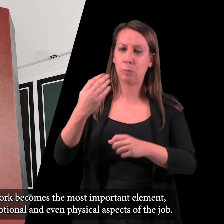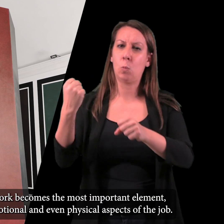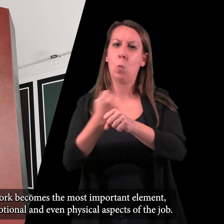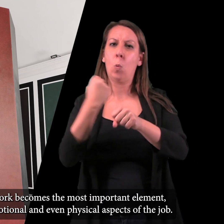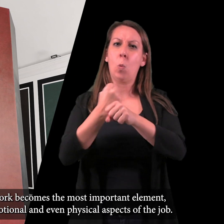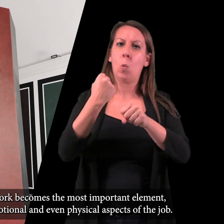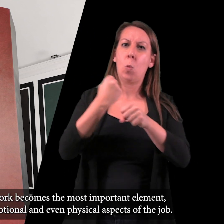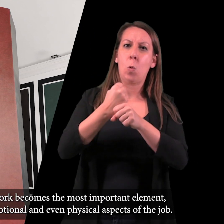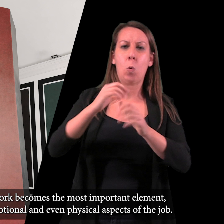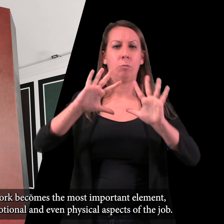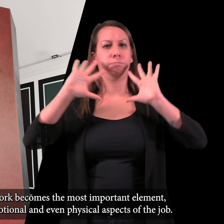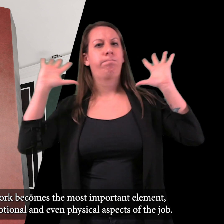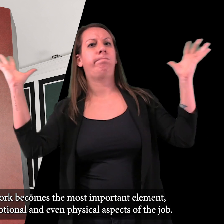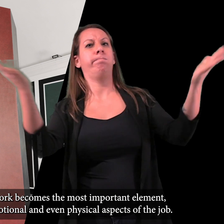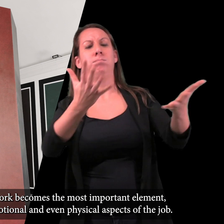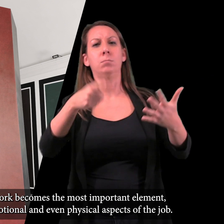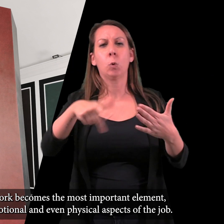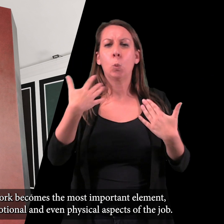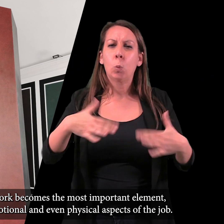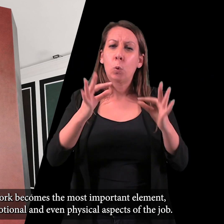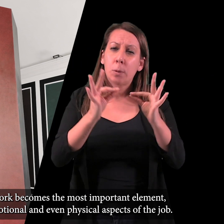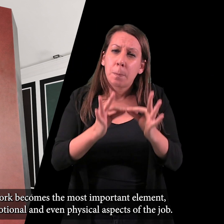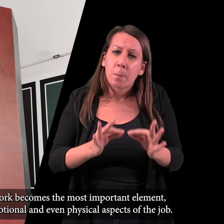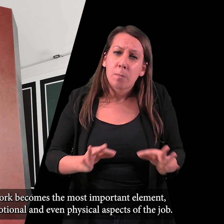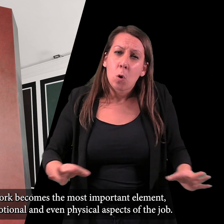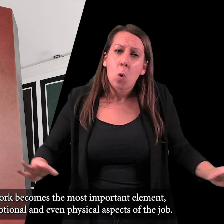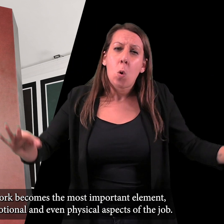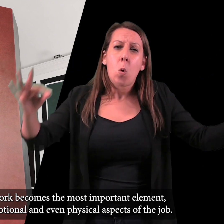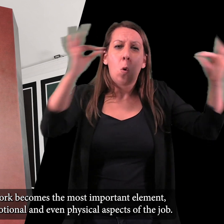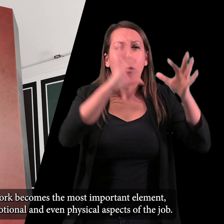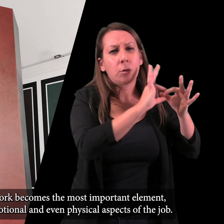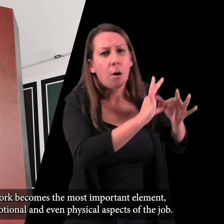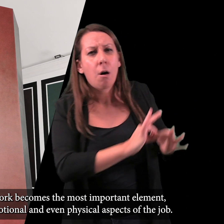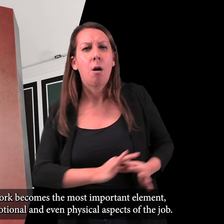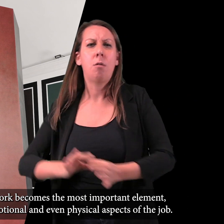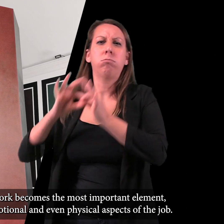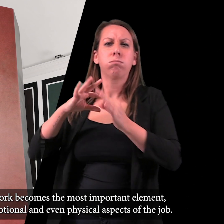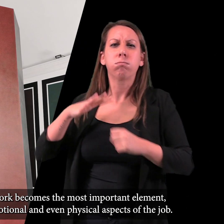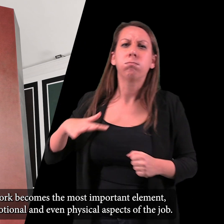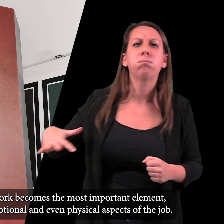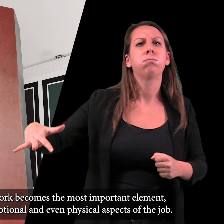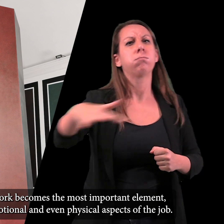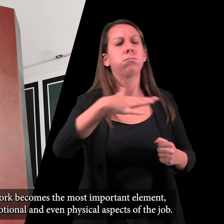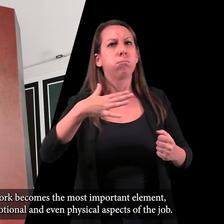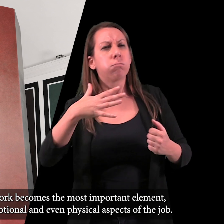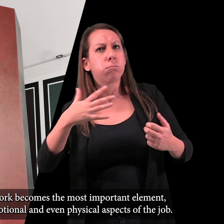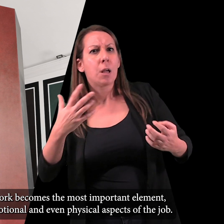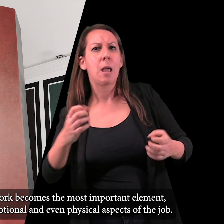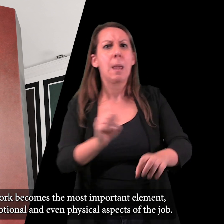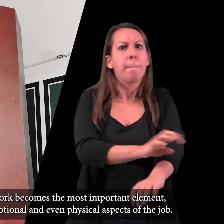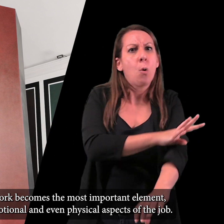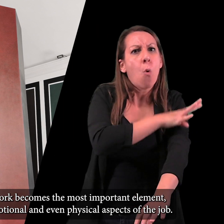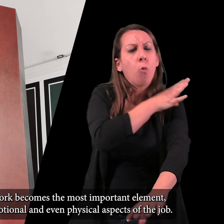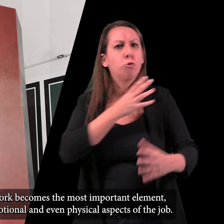The idea that originates the work becomes the most important element, distancing